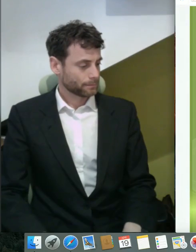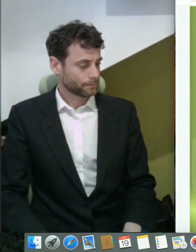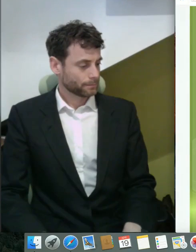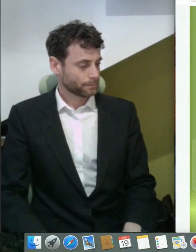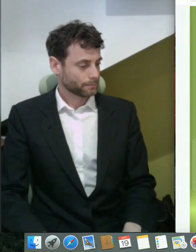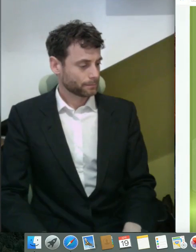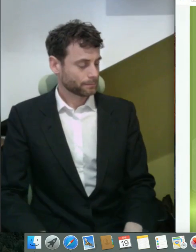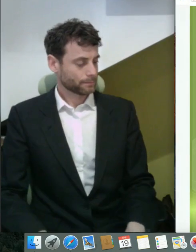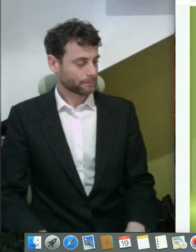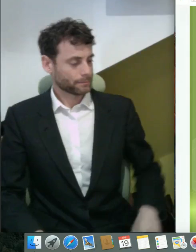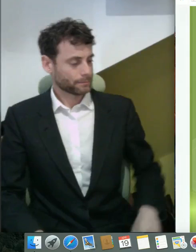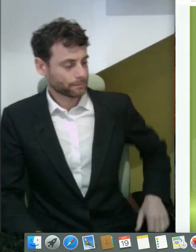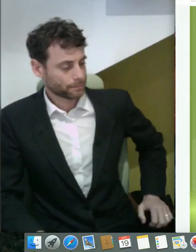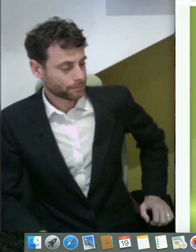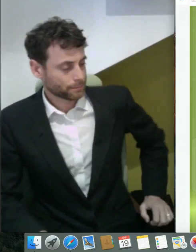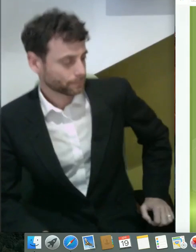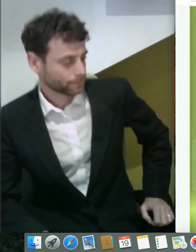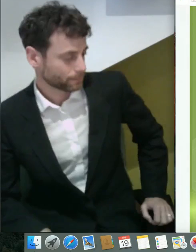Right.